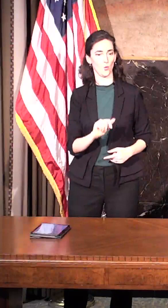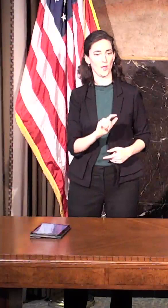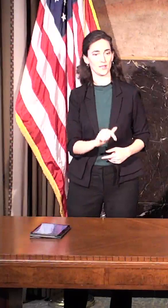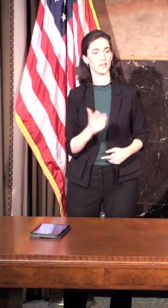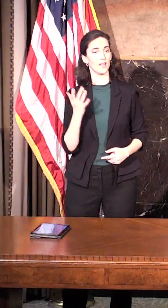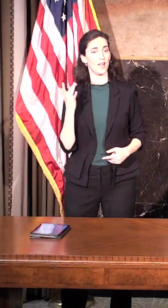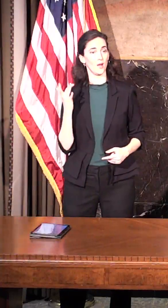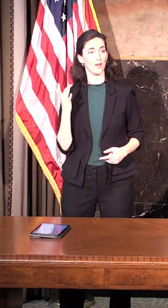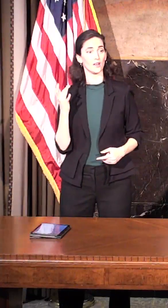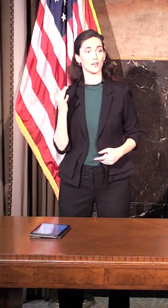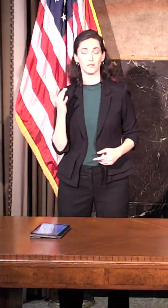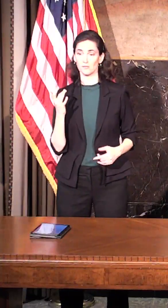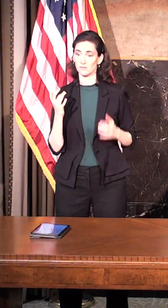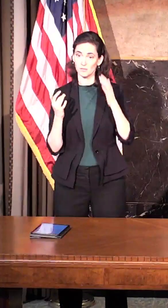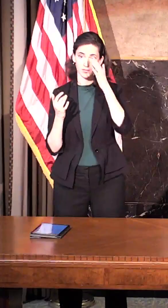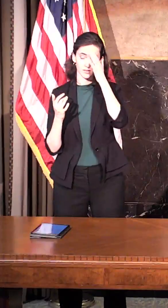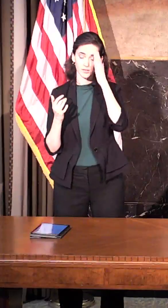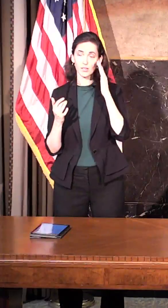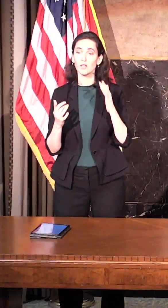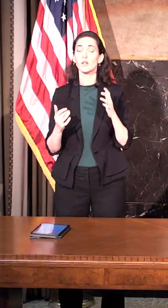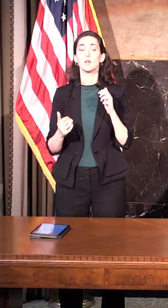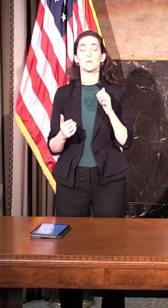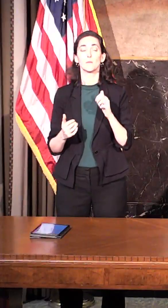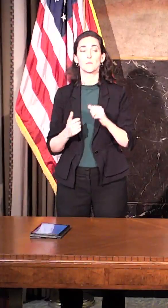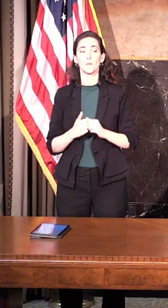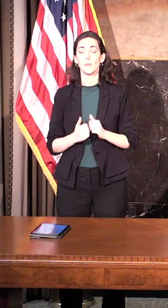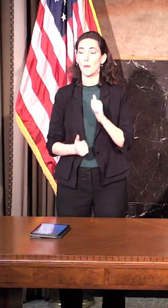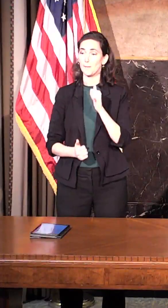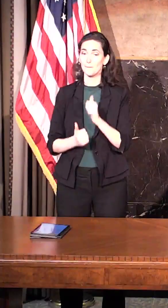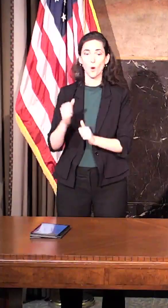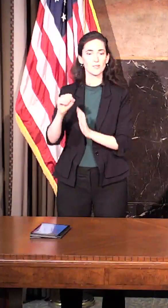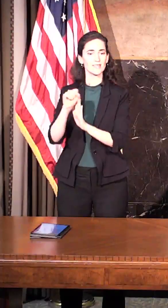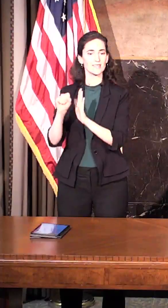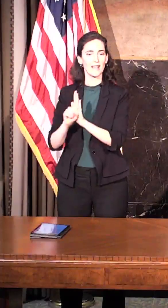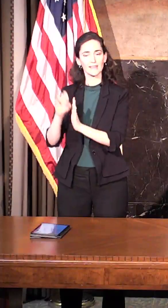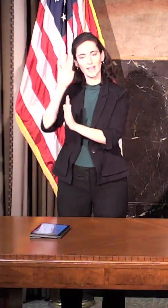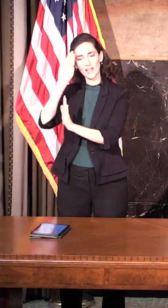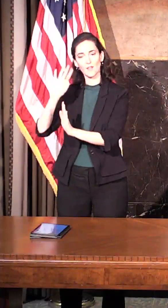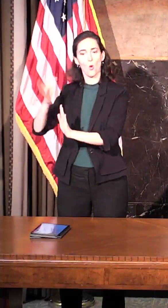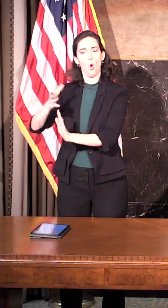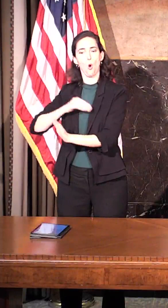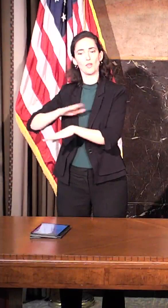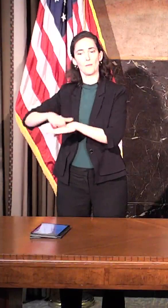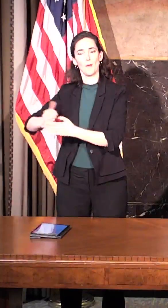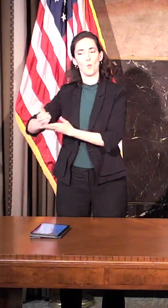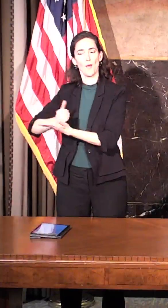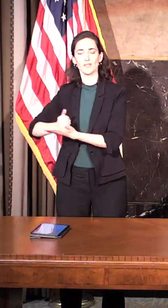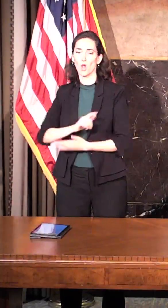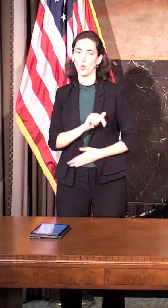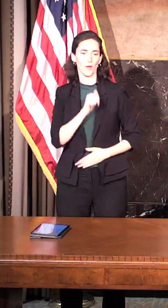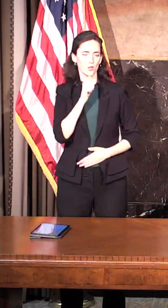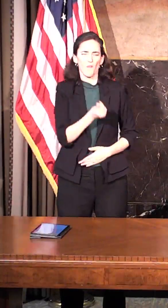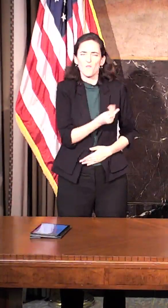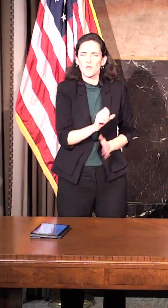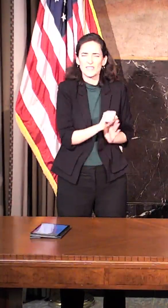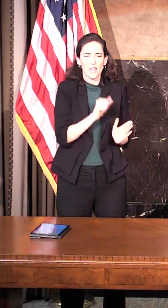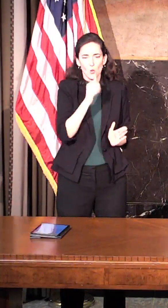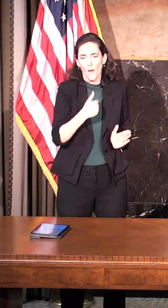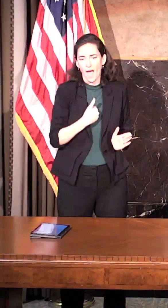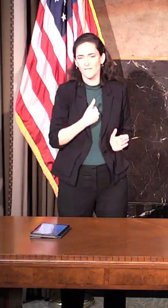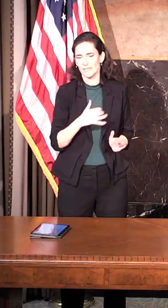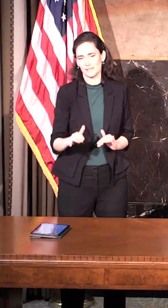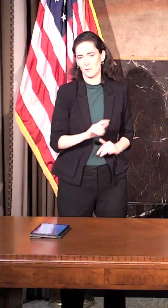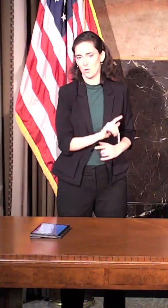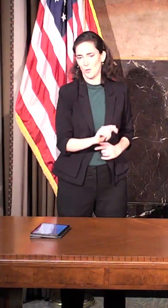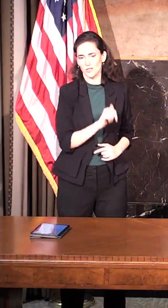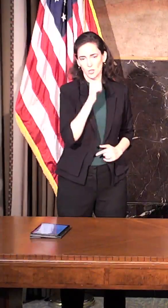of just a handful of states that don't have our own minimum wage. So I have written a letter to